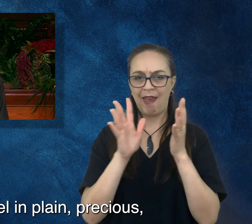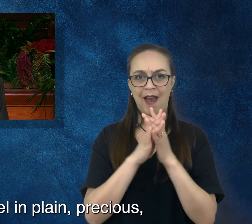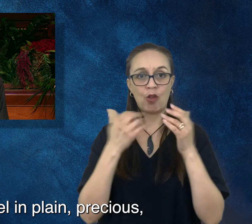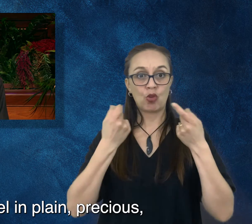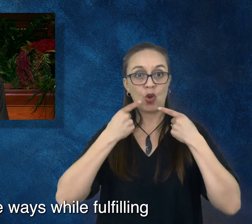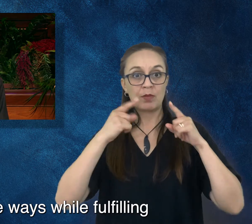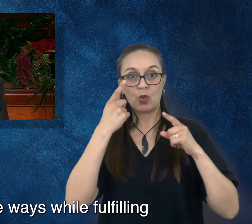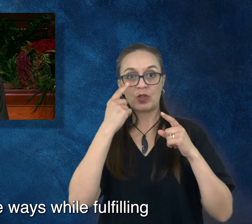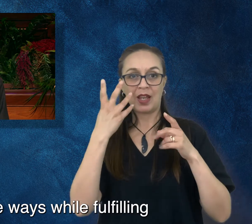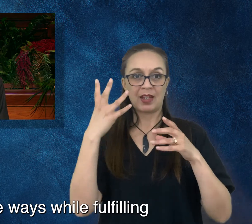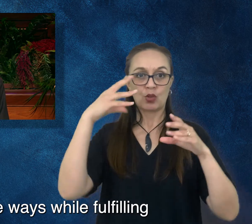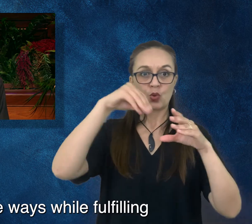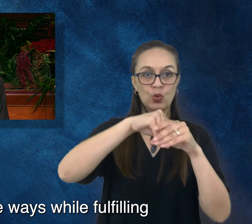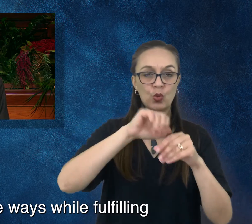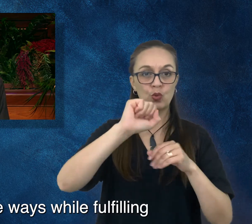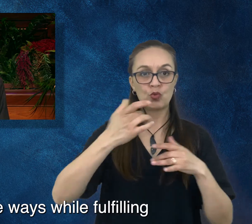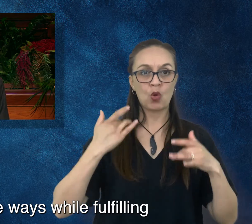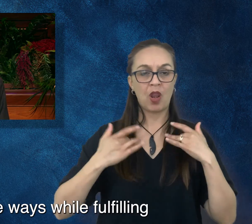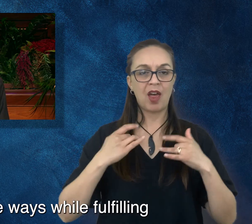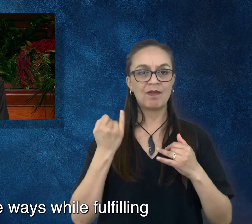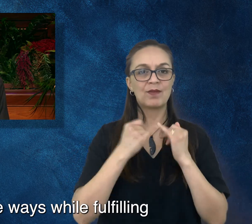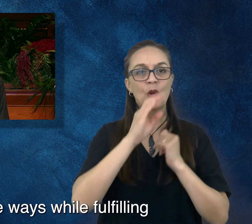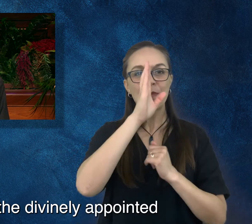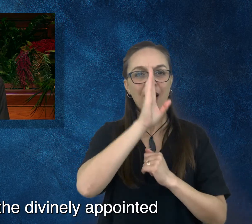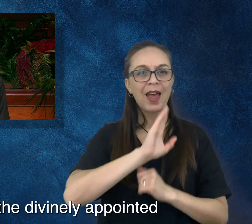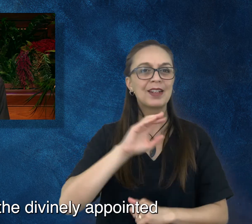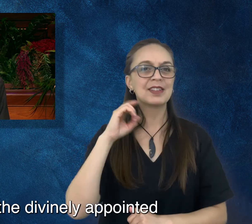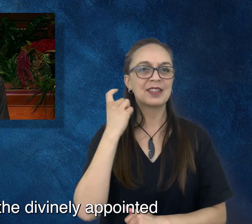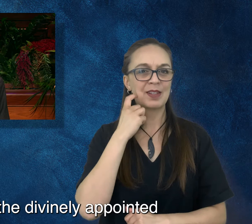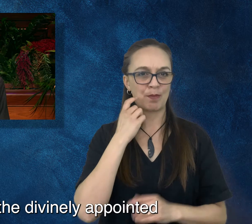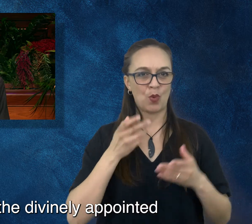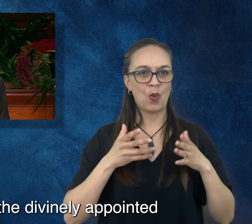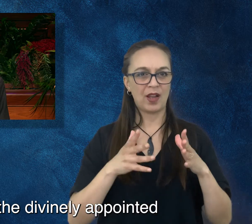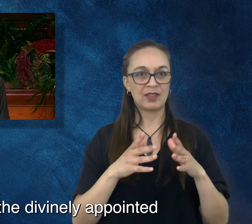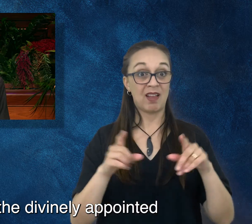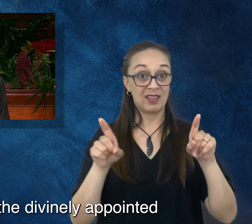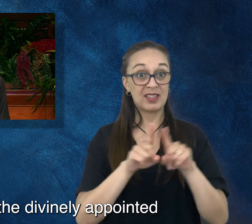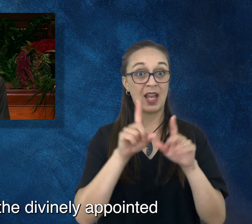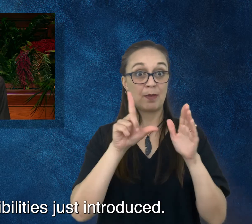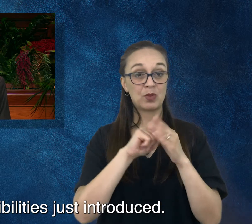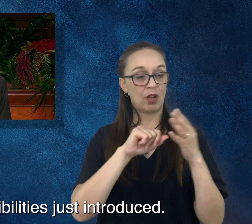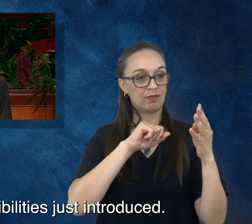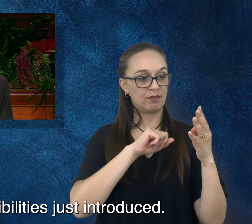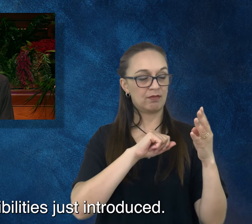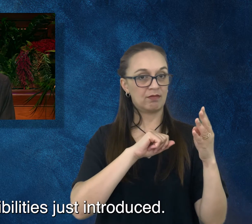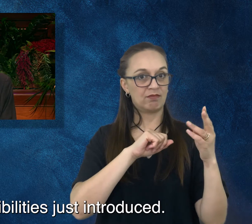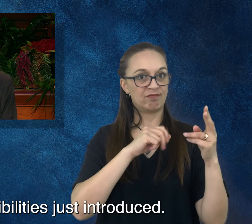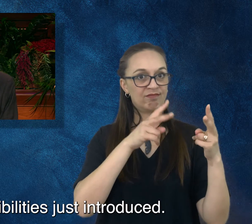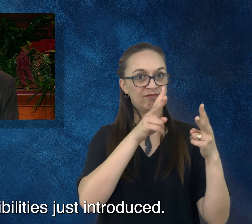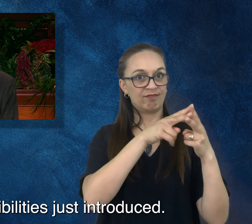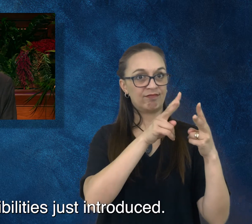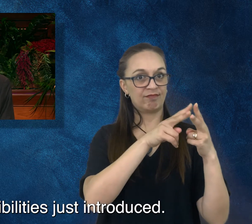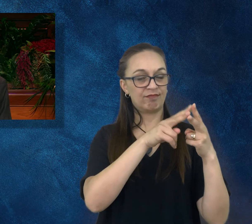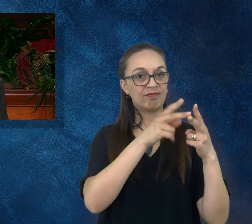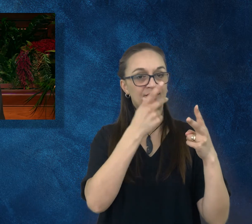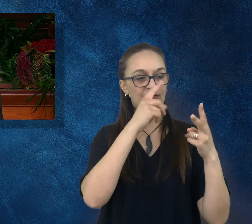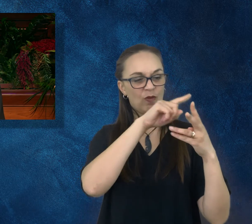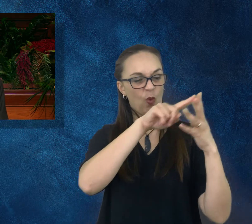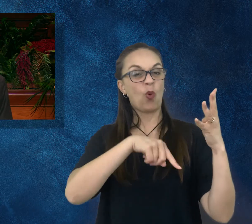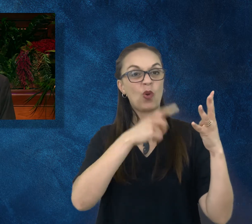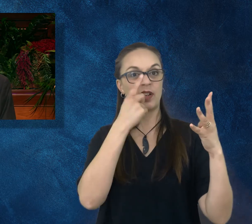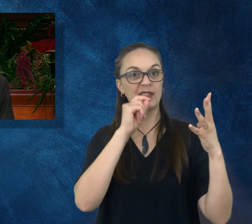precious, simple ways, while fulfilling one of the divinely appointed responsibilities just introduced.